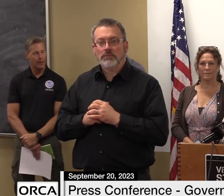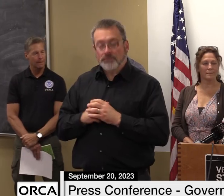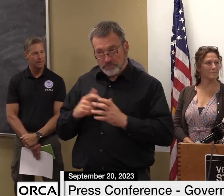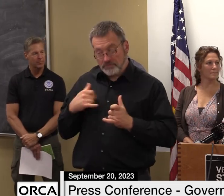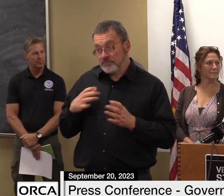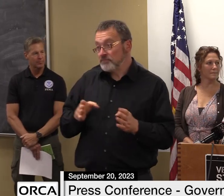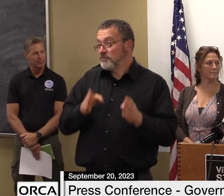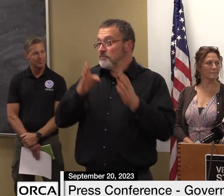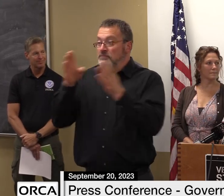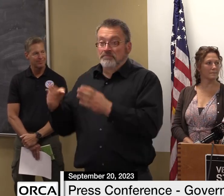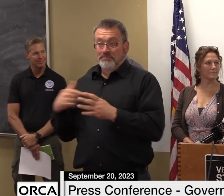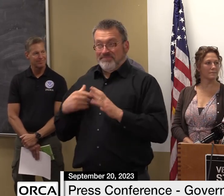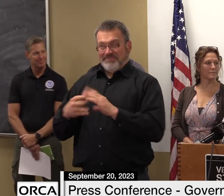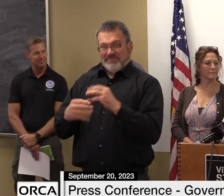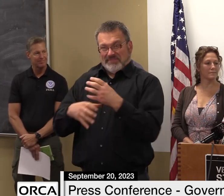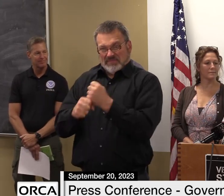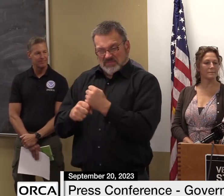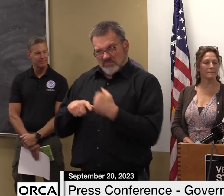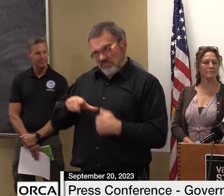details.